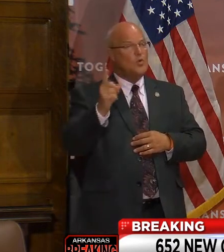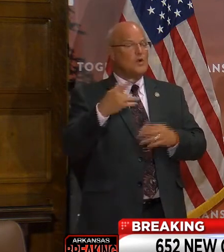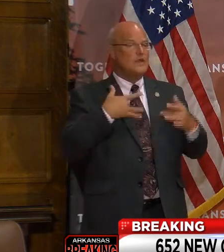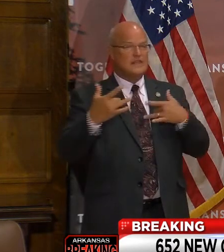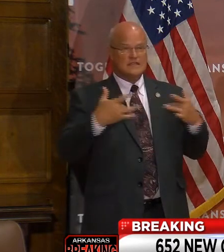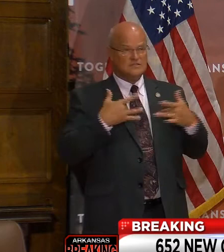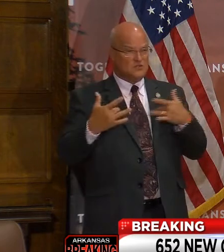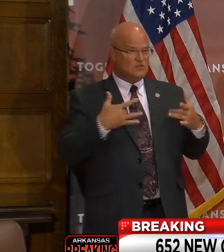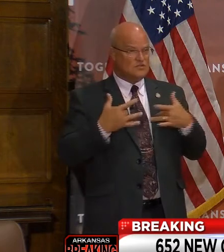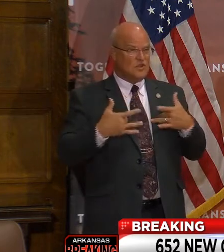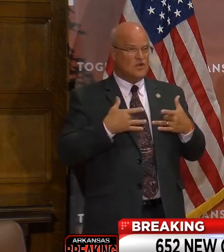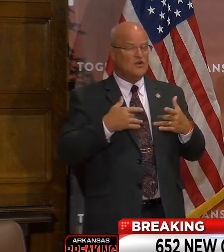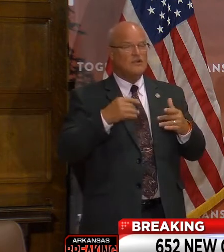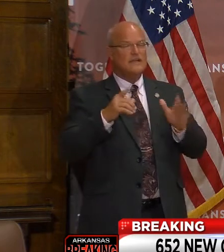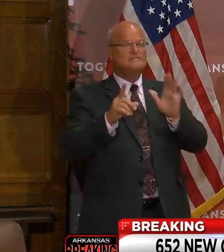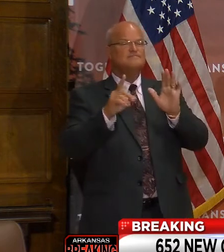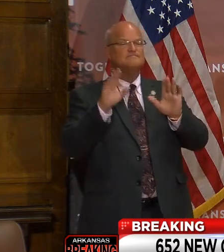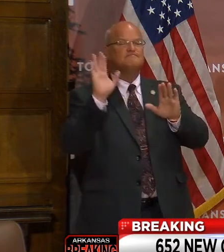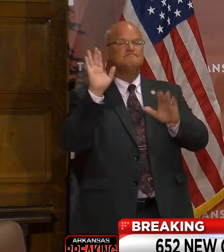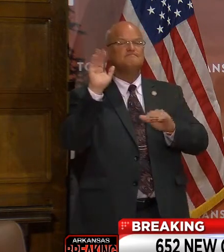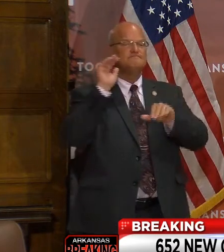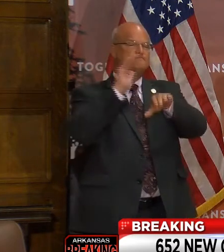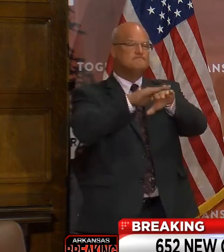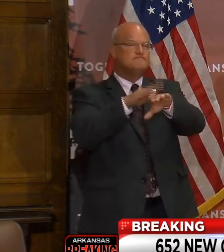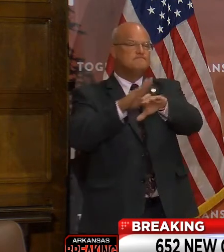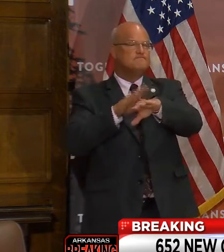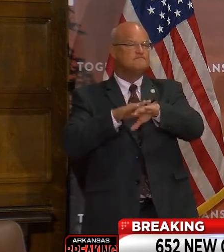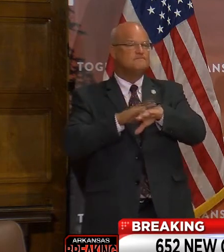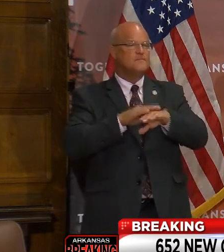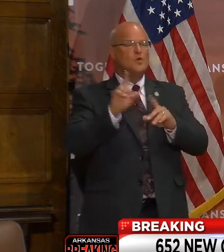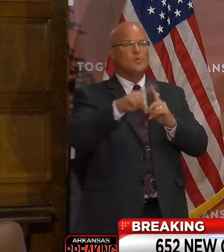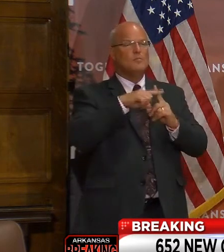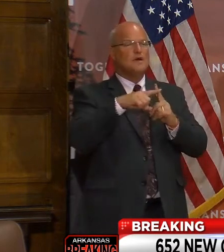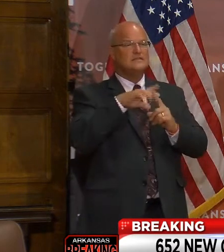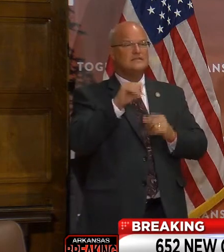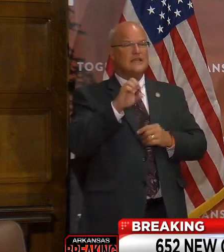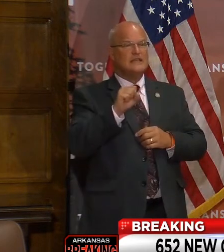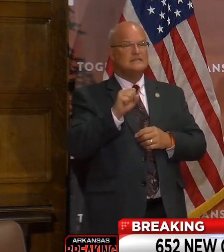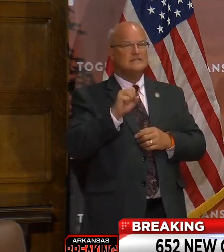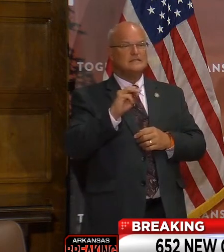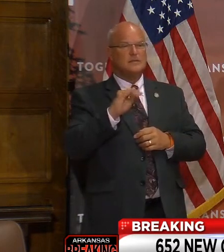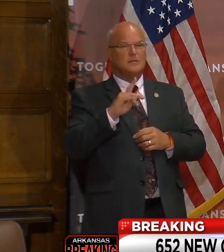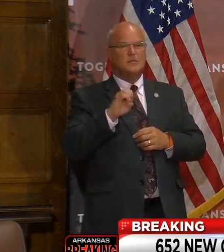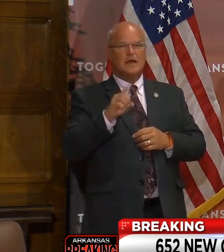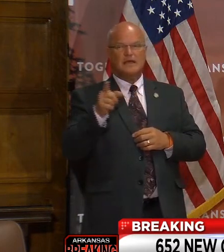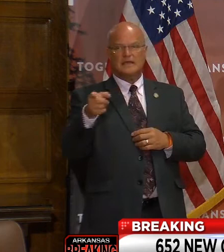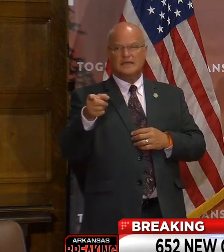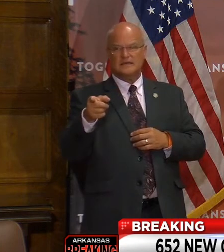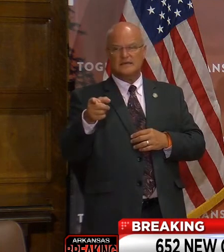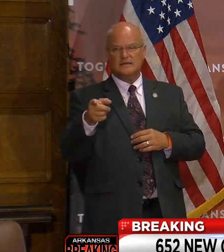concerns are and alerts the public as to where positive cases are. Mike?